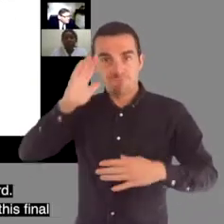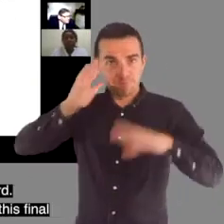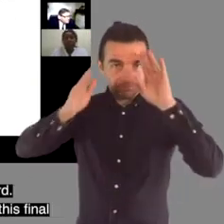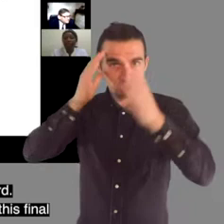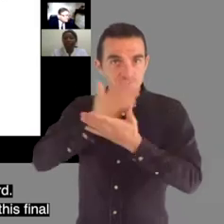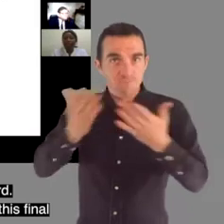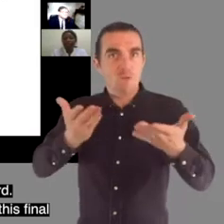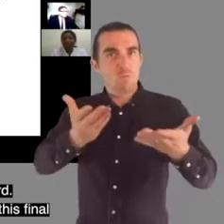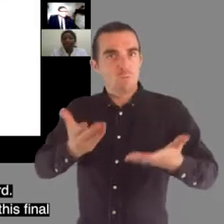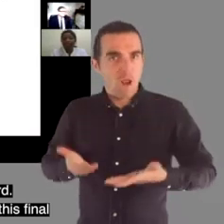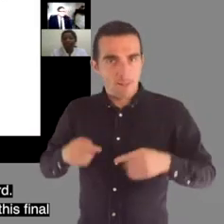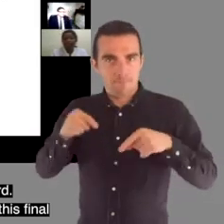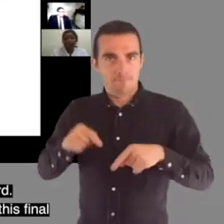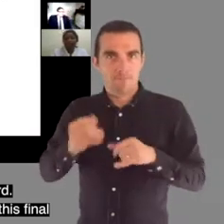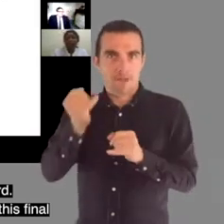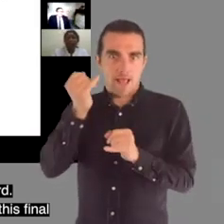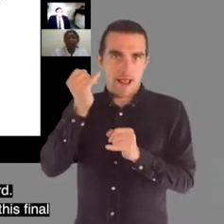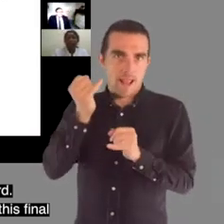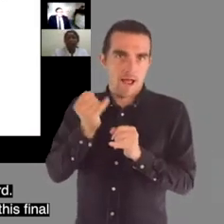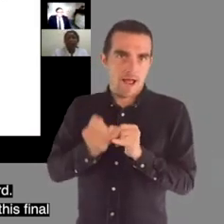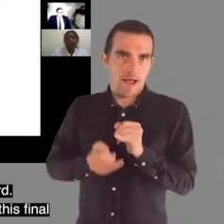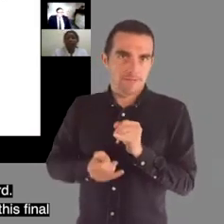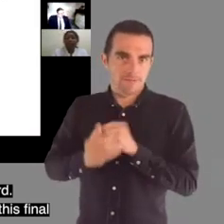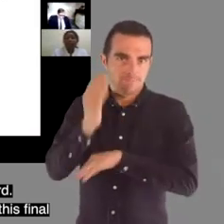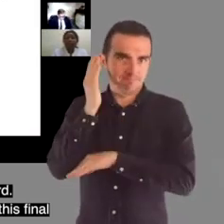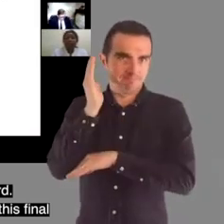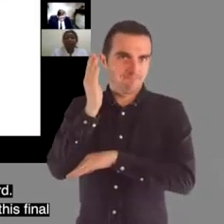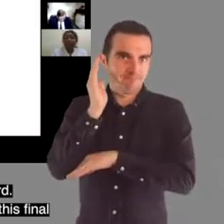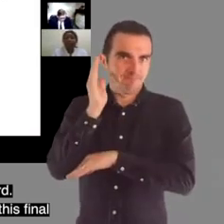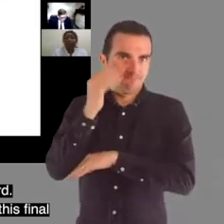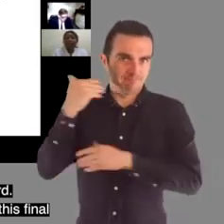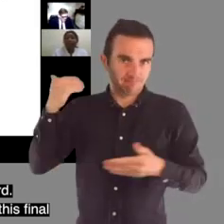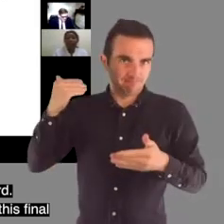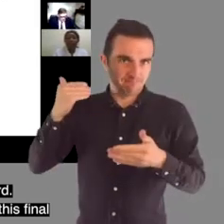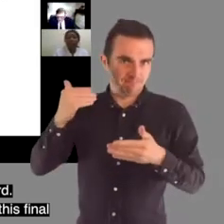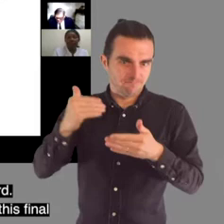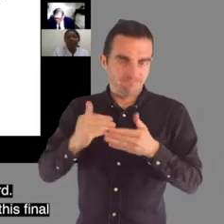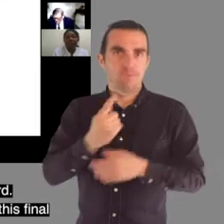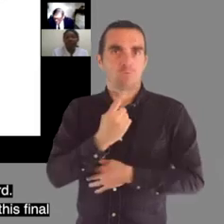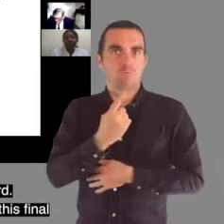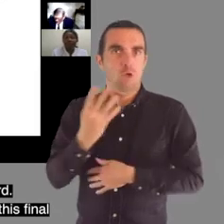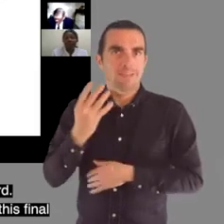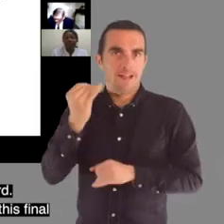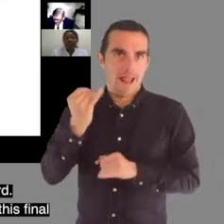Thank you, Richard. And hello, everyone, and welcome to this final